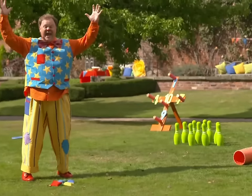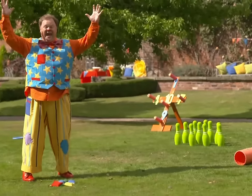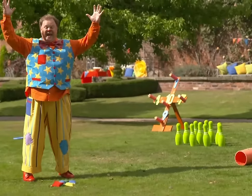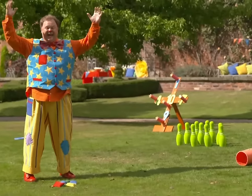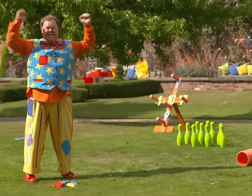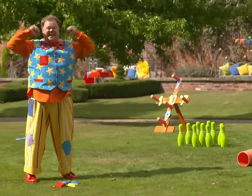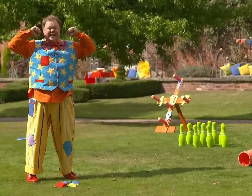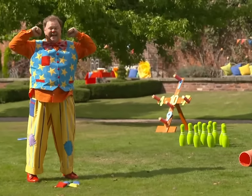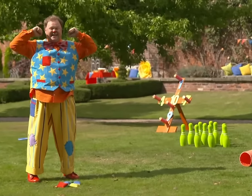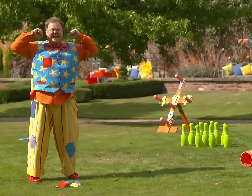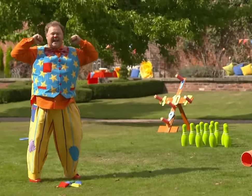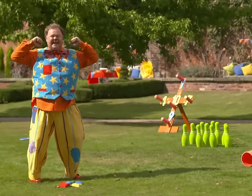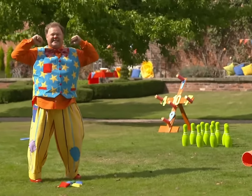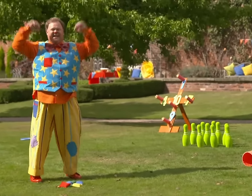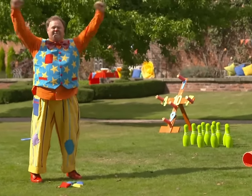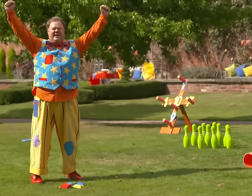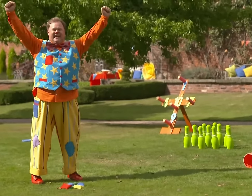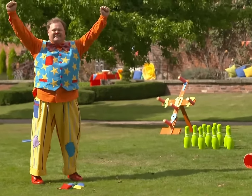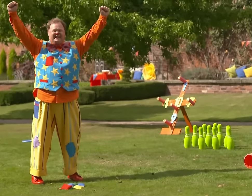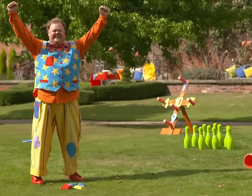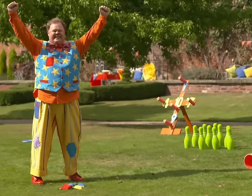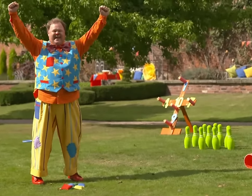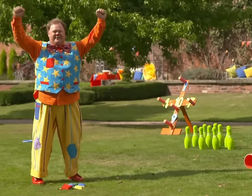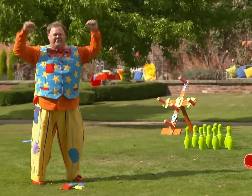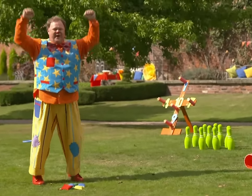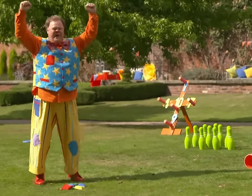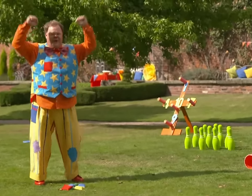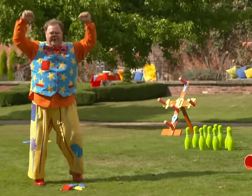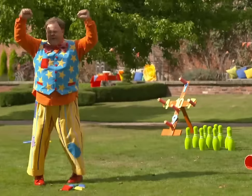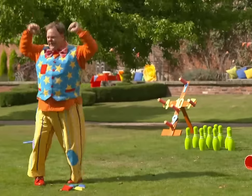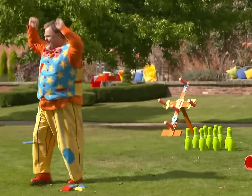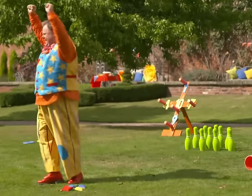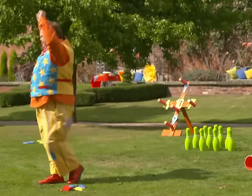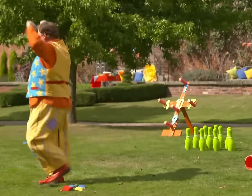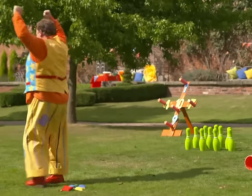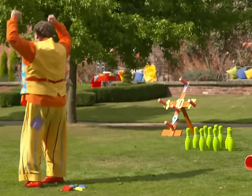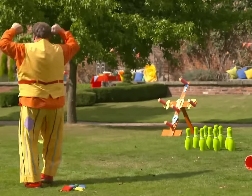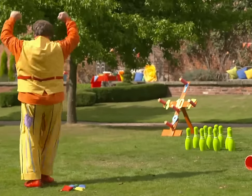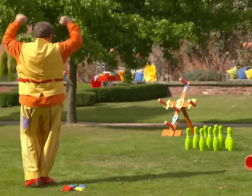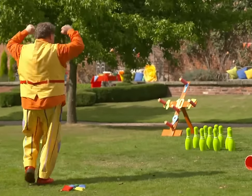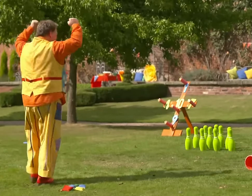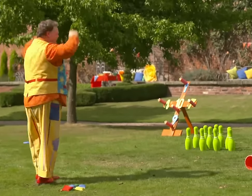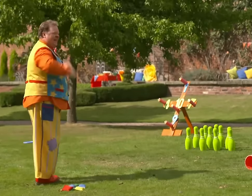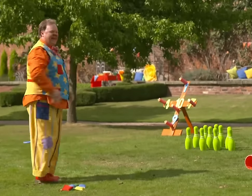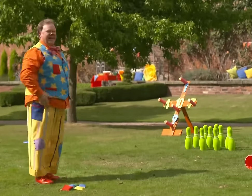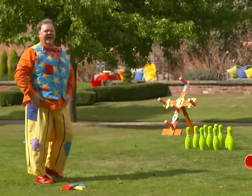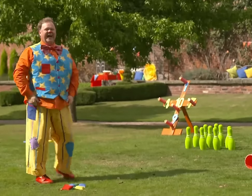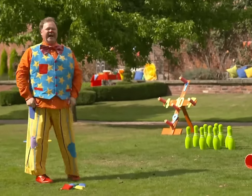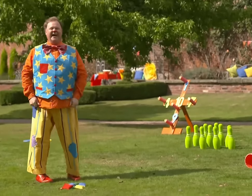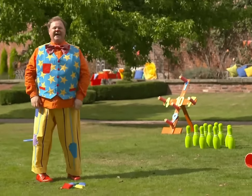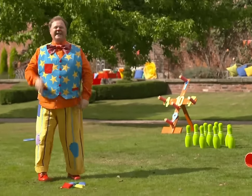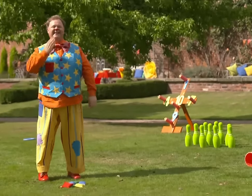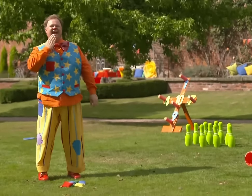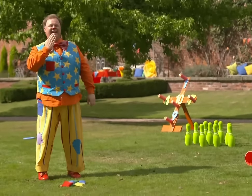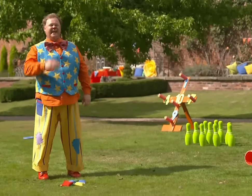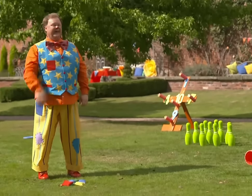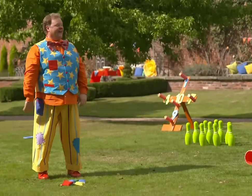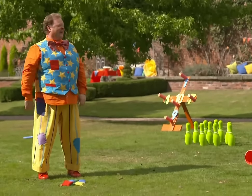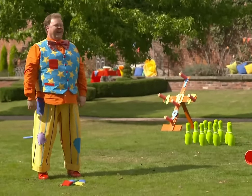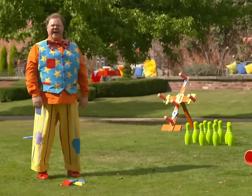Yay, I did it. I did believe in myself. Woohoo! Well done, Mr. Tumble. Oh, thank you.